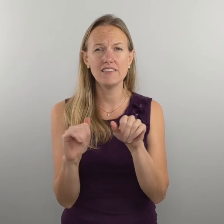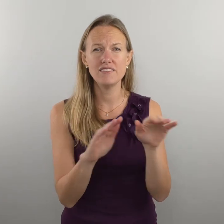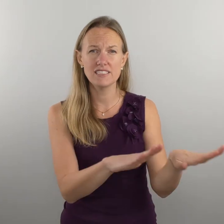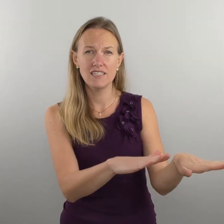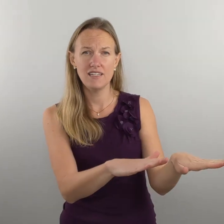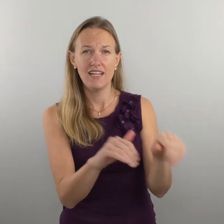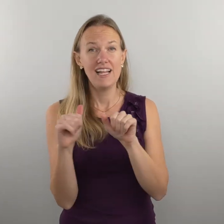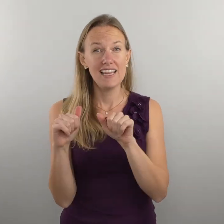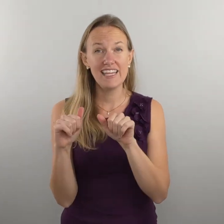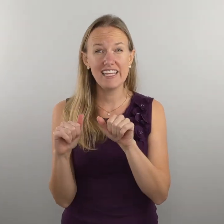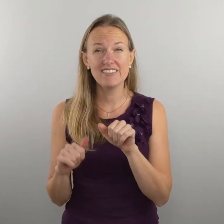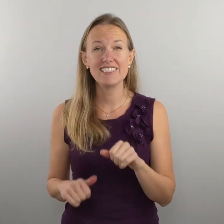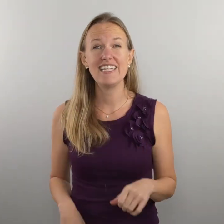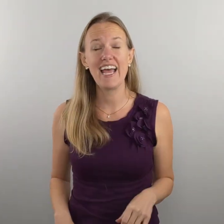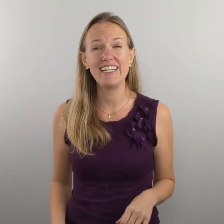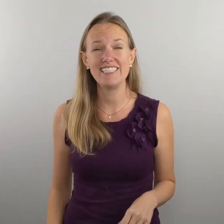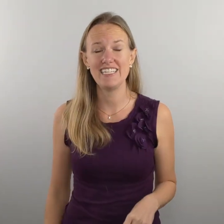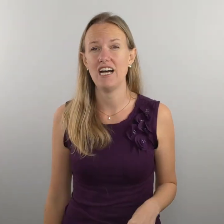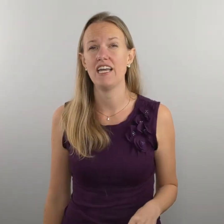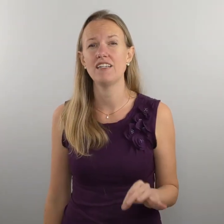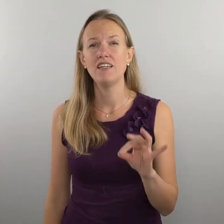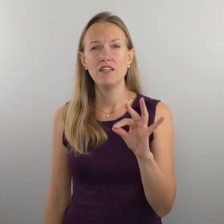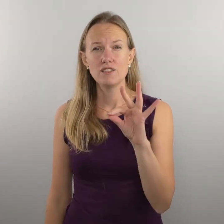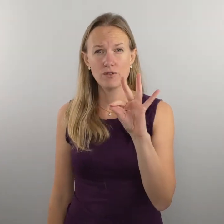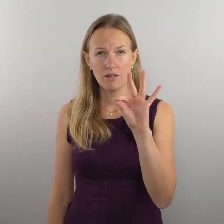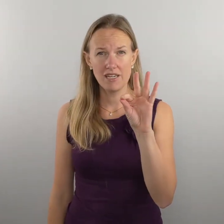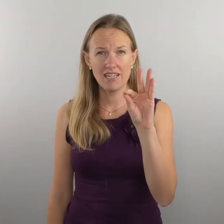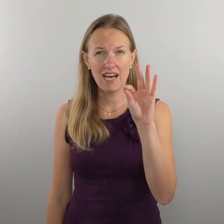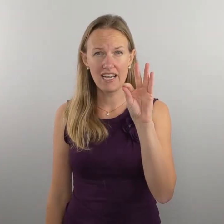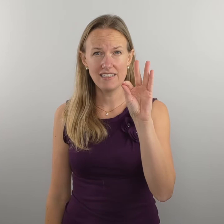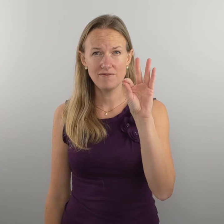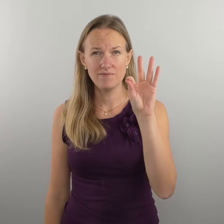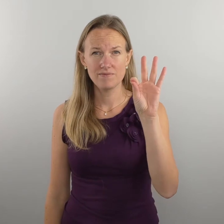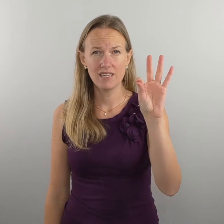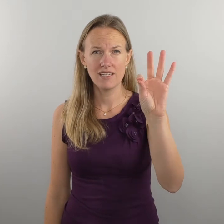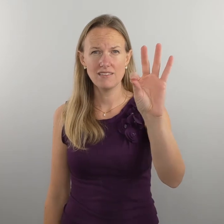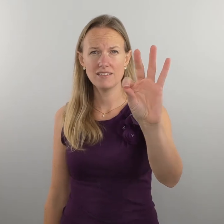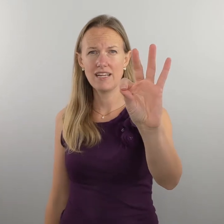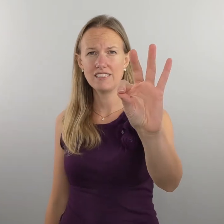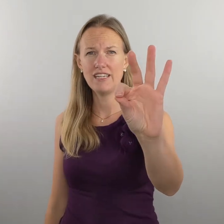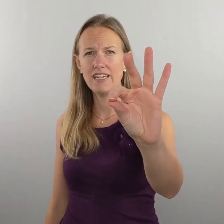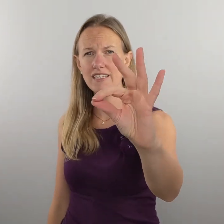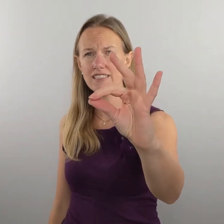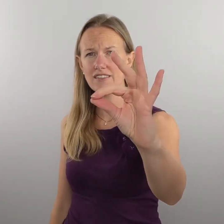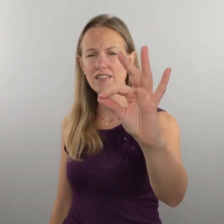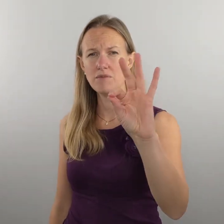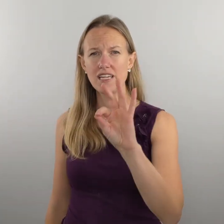Leaves the 99. So we're gonna make a 9, okay? So that's your index and your thumb